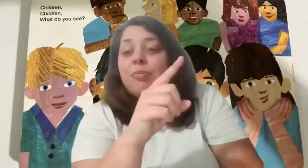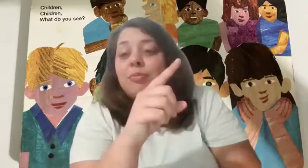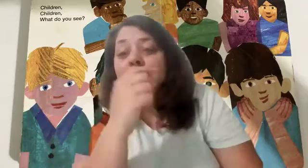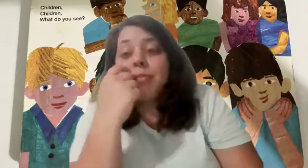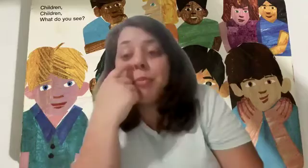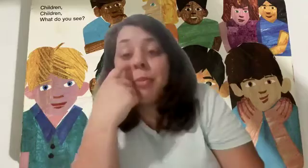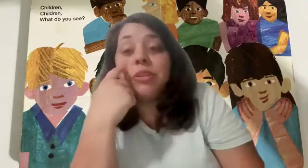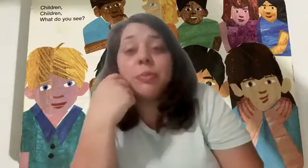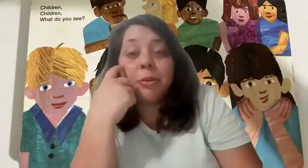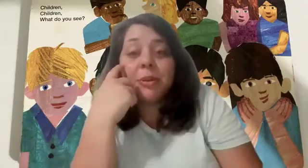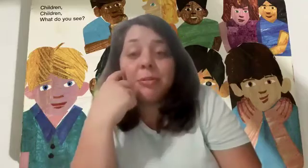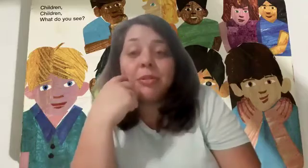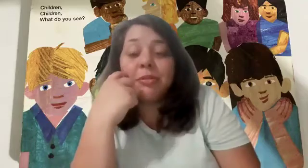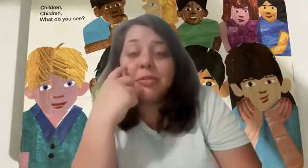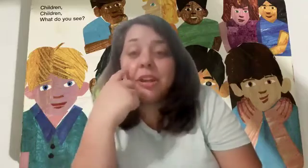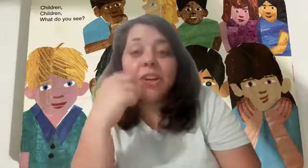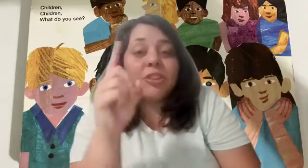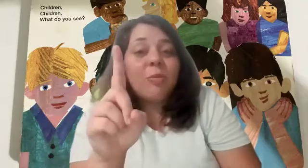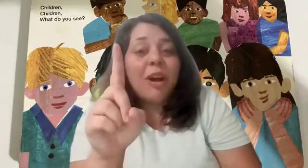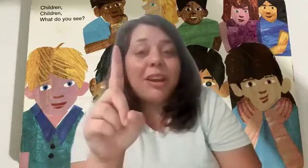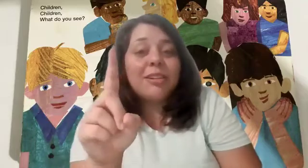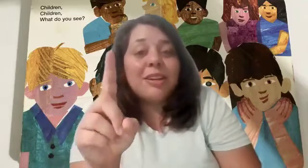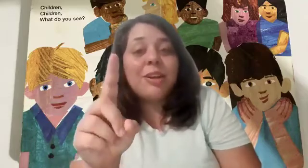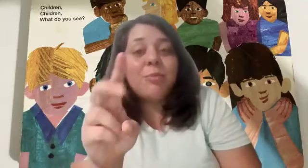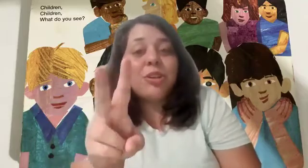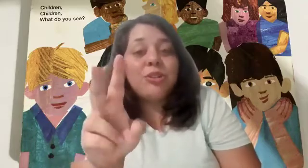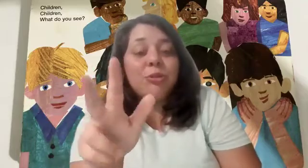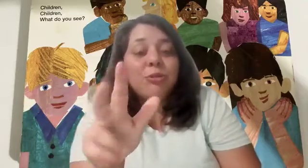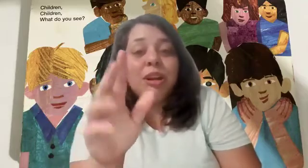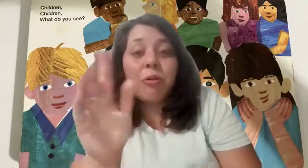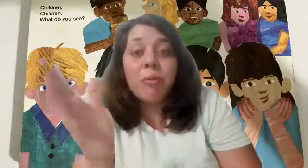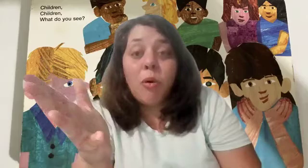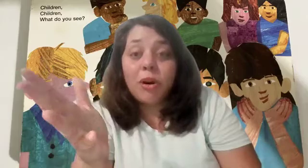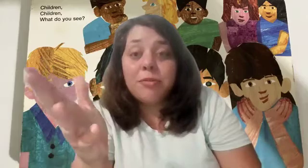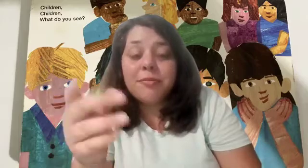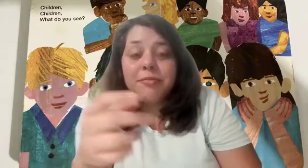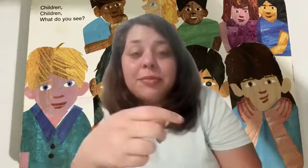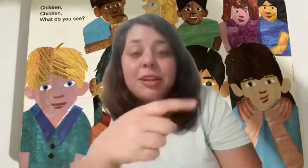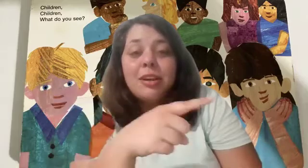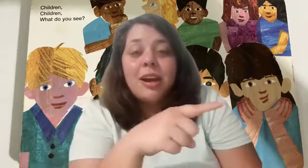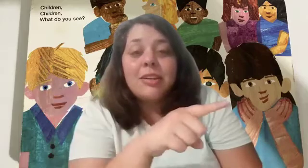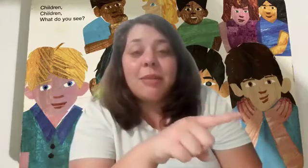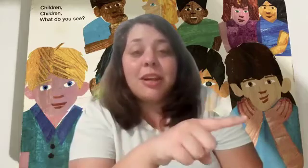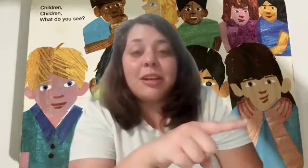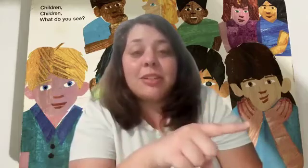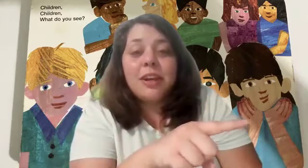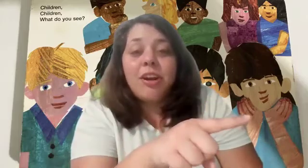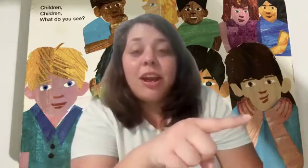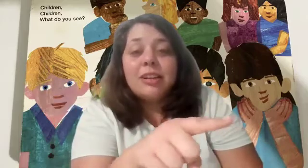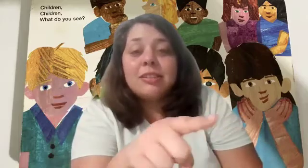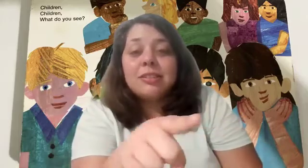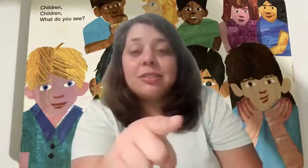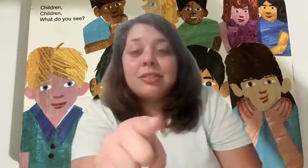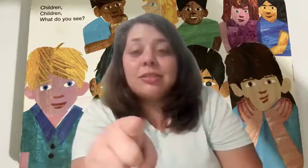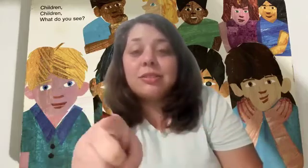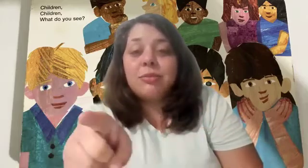for multiple people, not just one, but 2, 3, or more, I take my index finger and